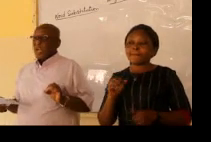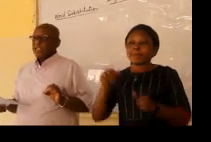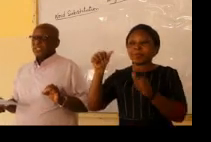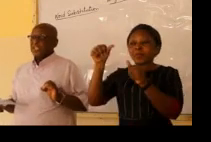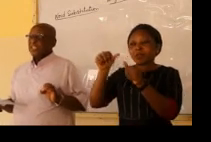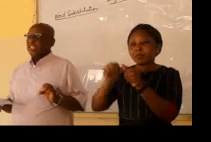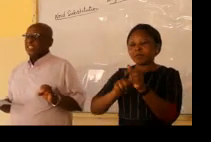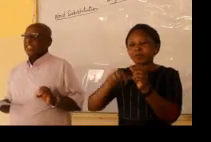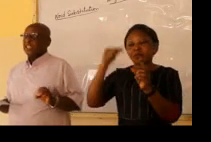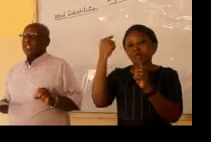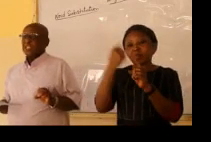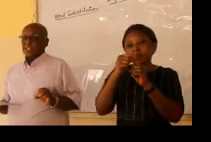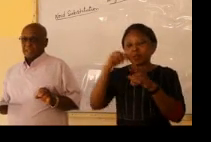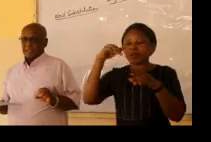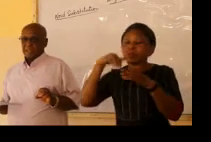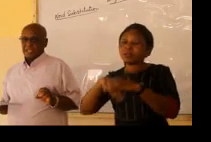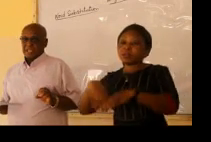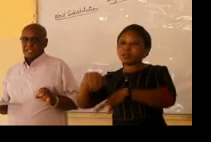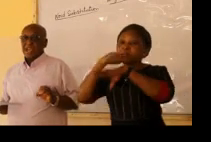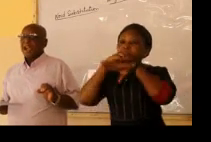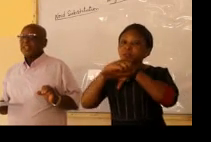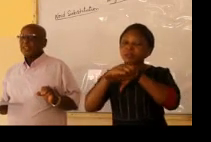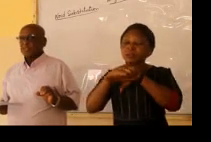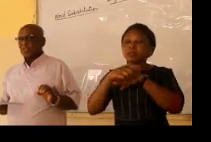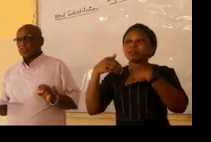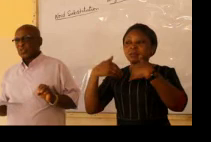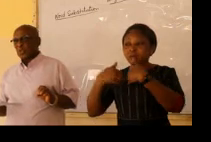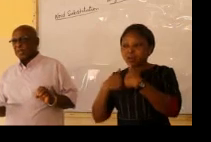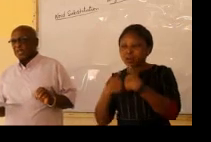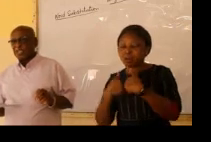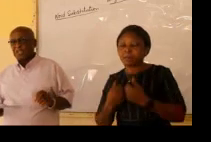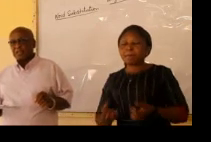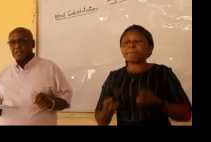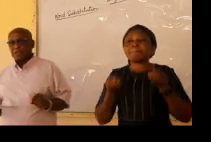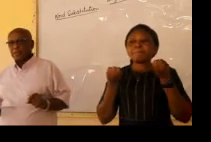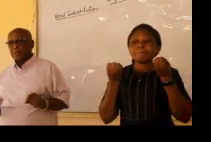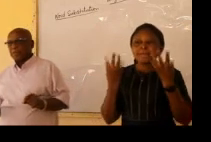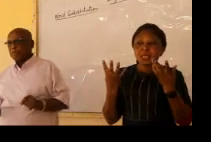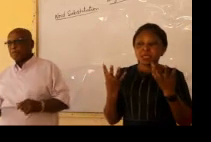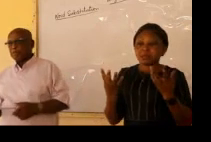every word in English has so many